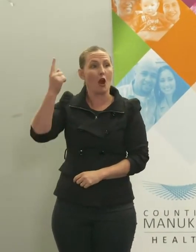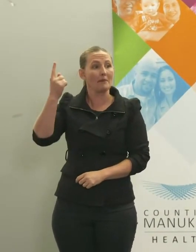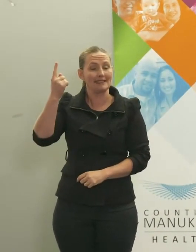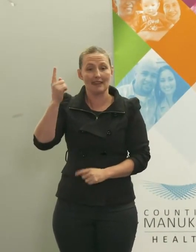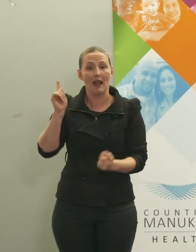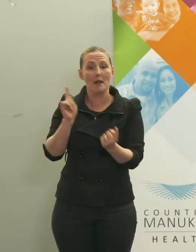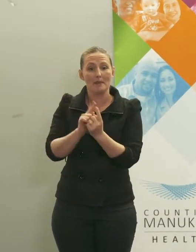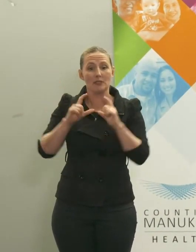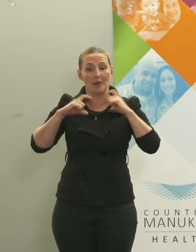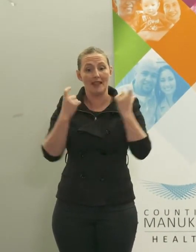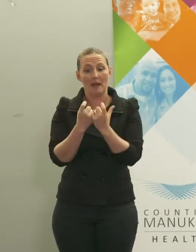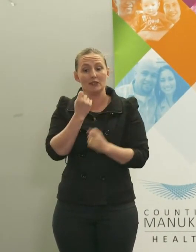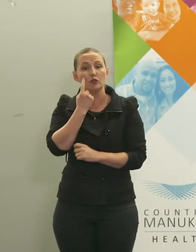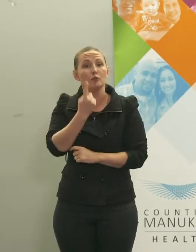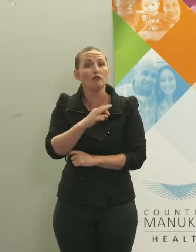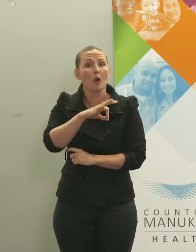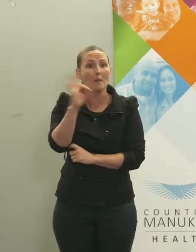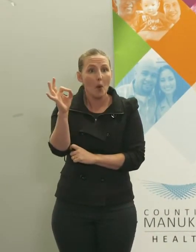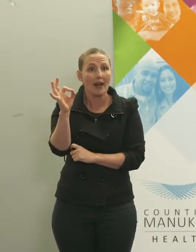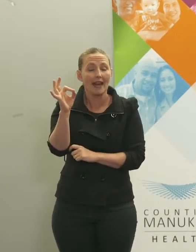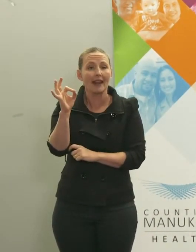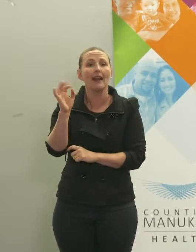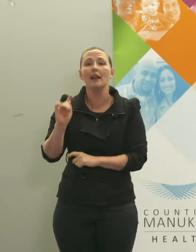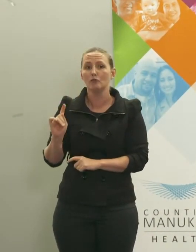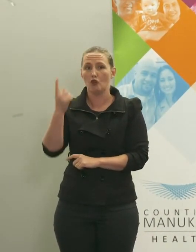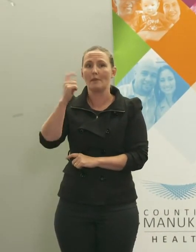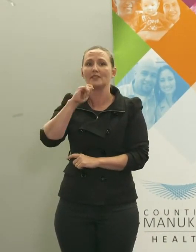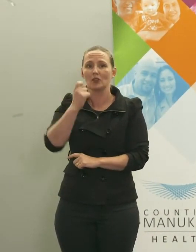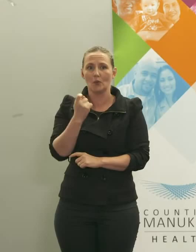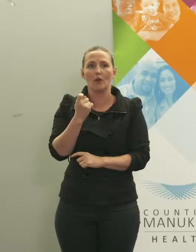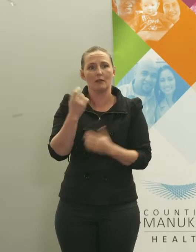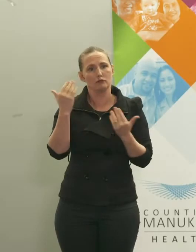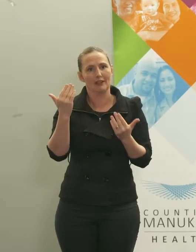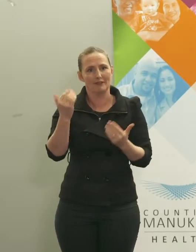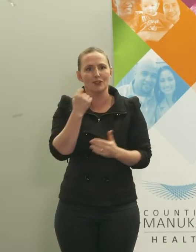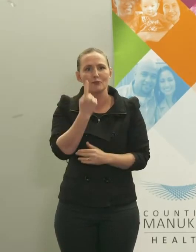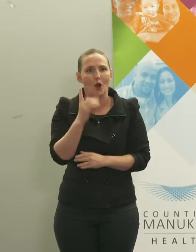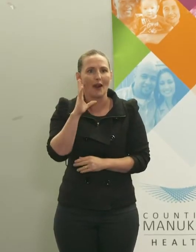tomorrow morning, and the Prime Minister will do the briefing tomorrow afternoon. Thank you.